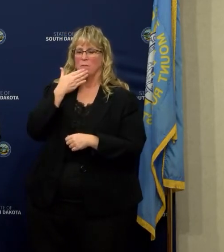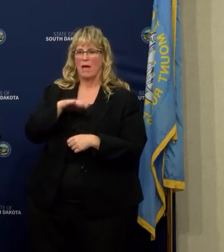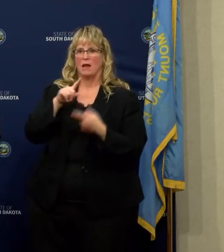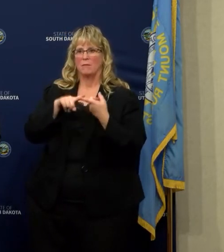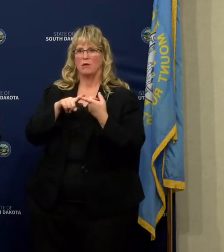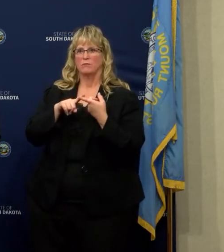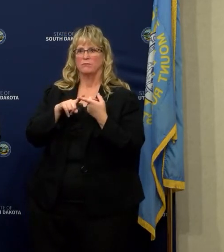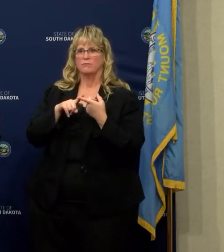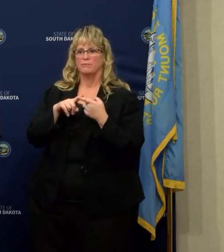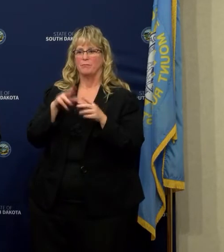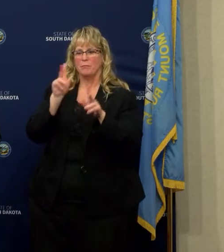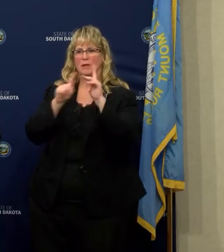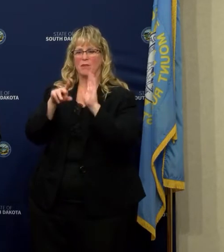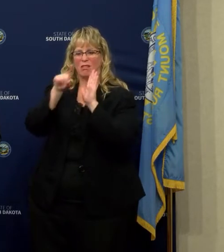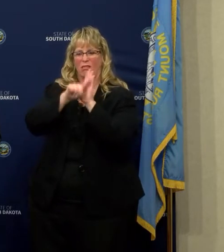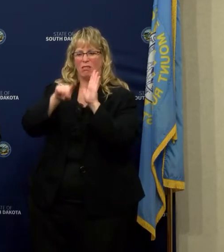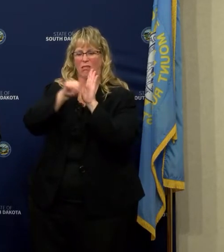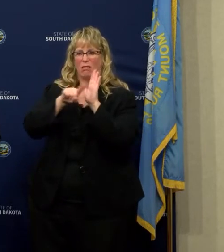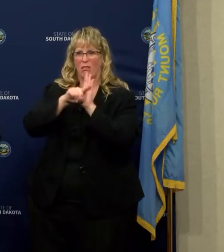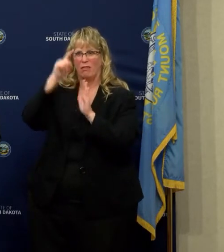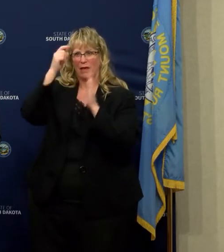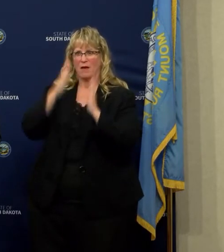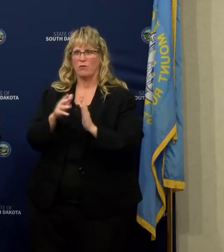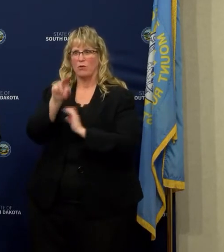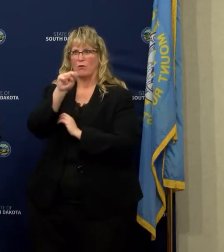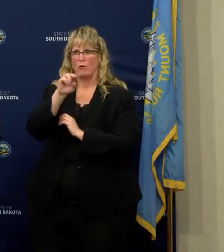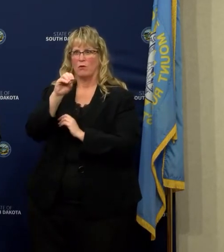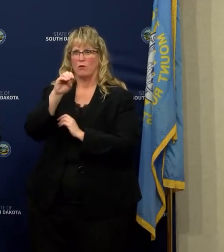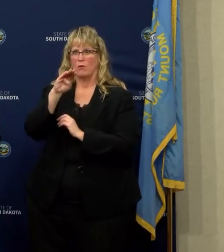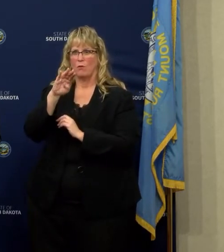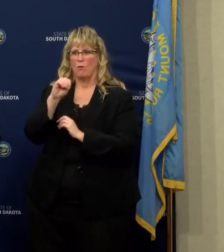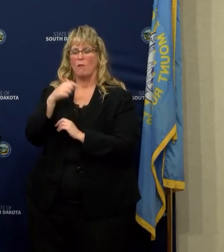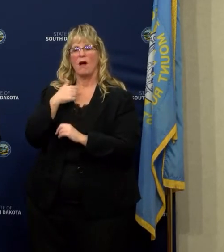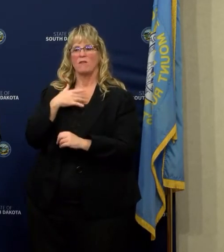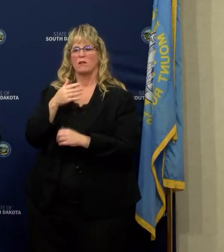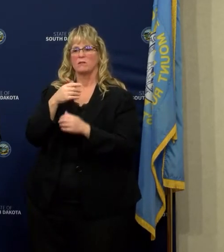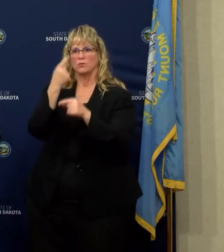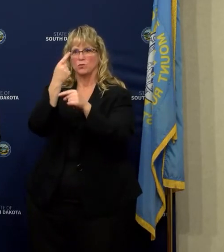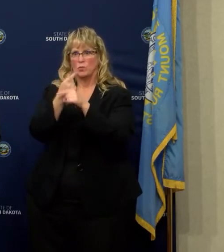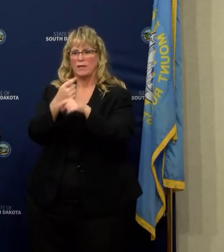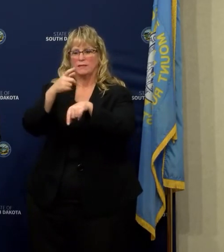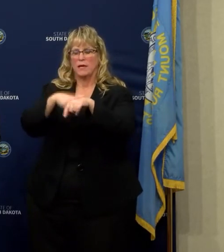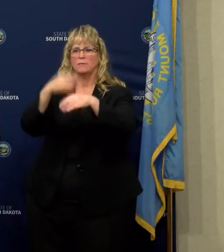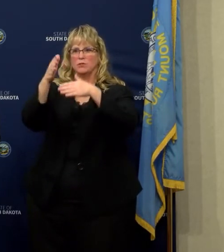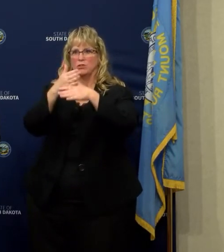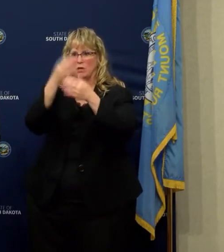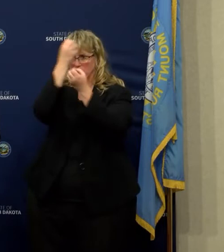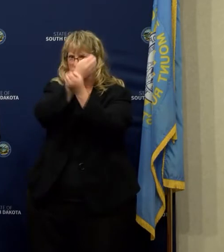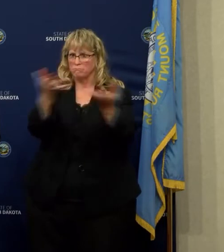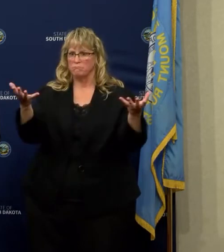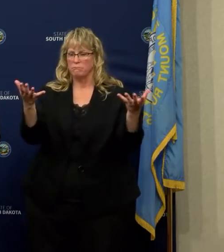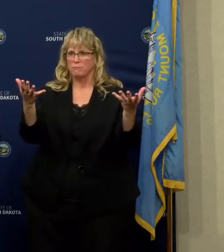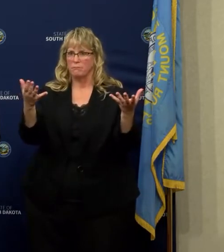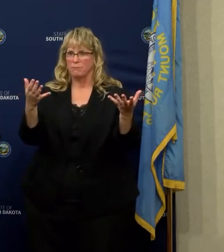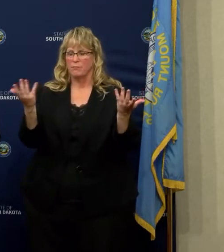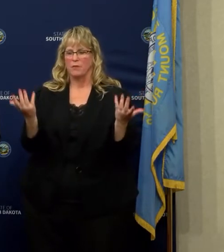it was necessary that the time is right to share that information, considering the current